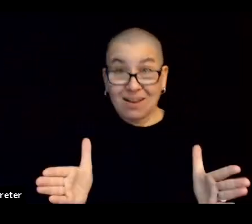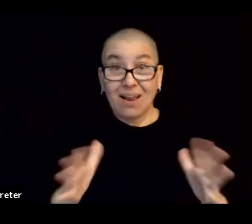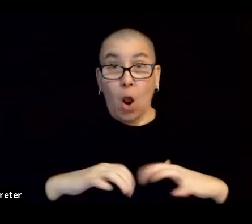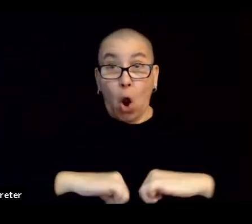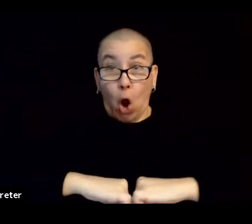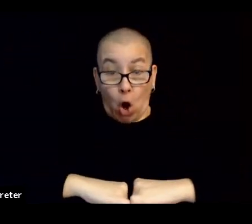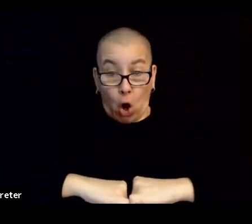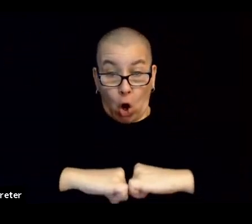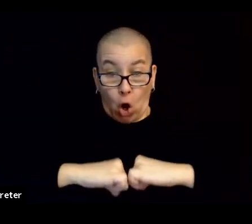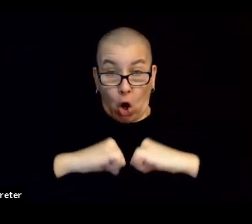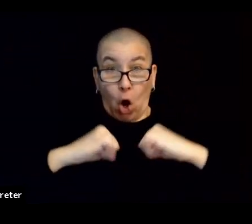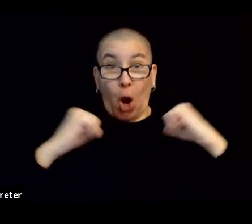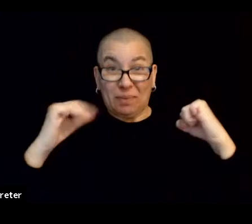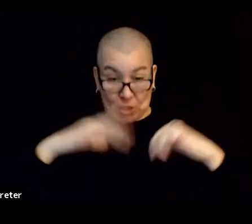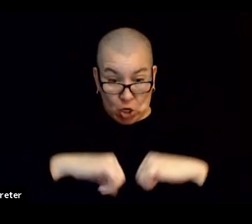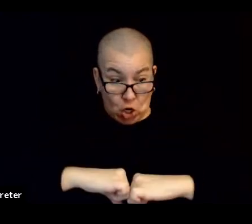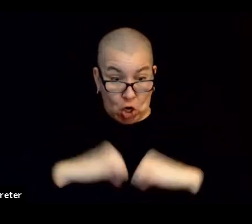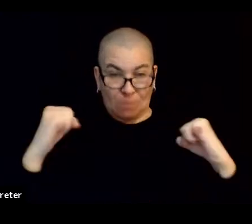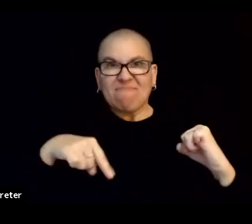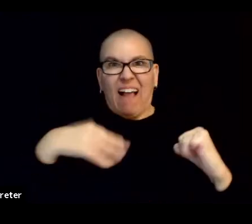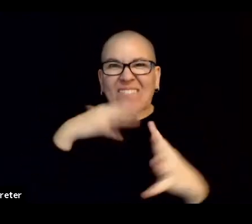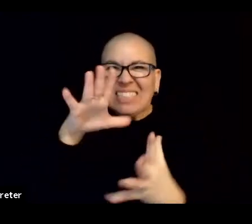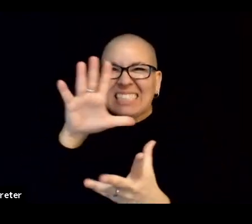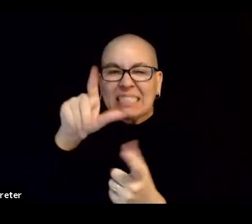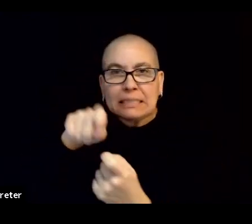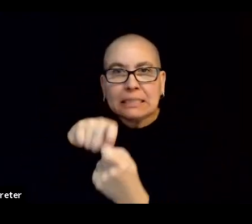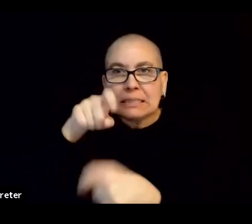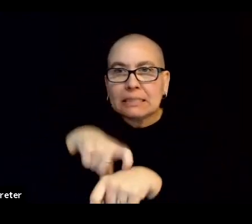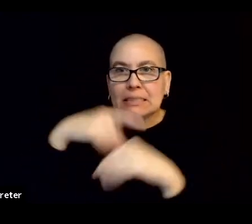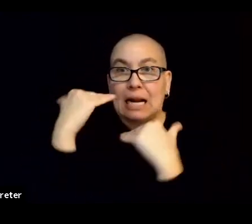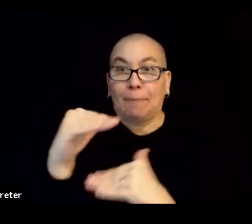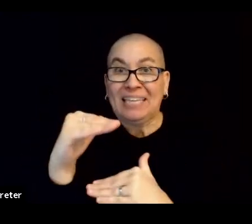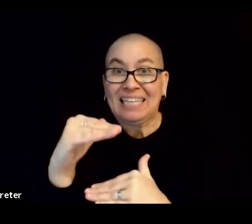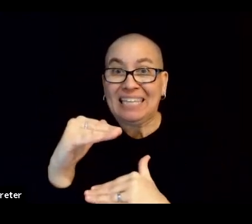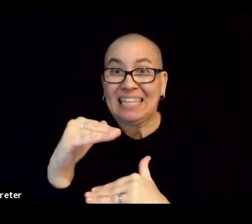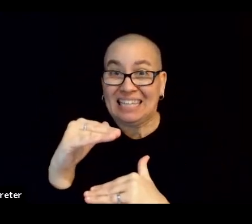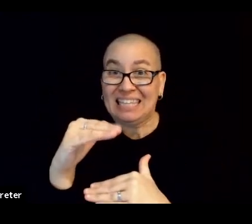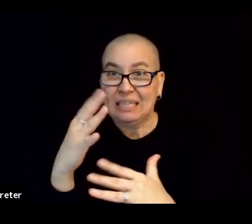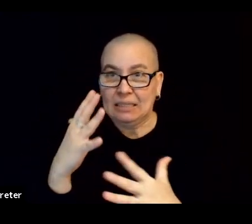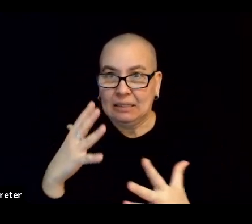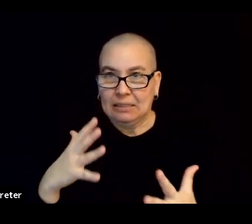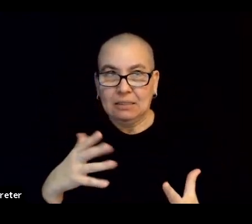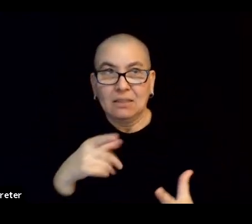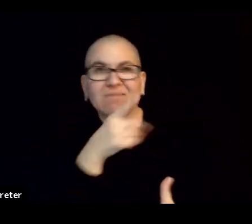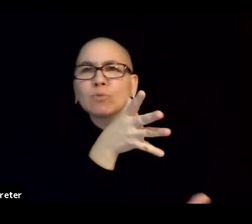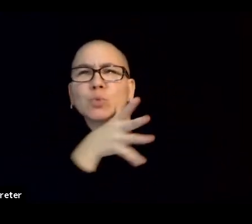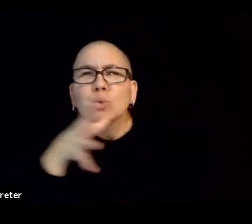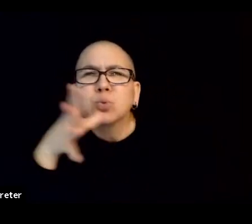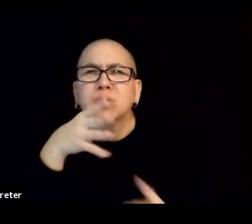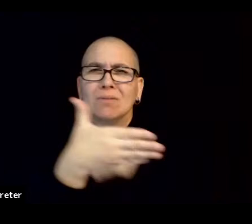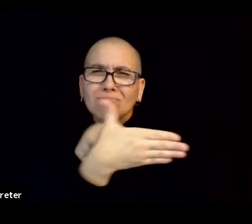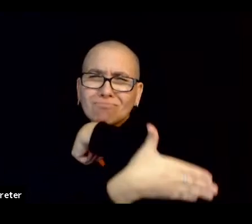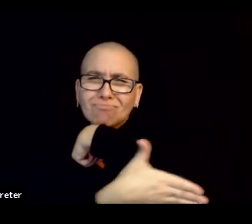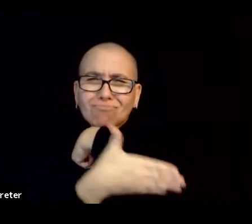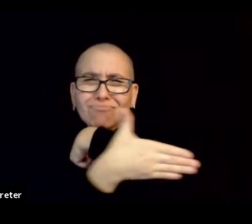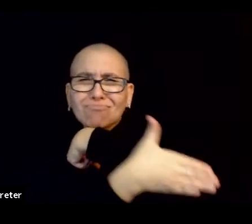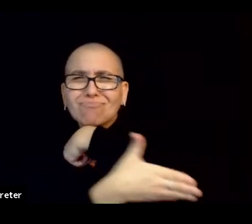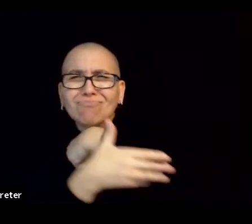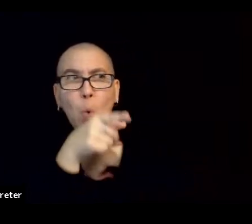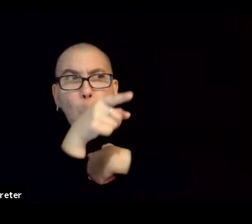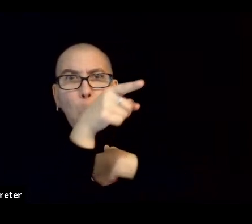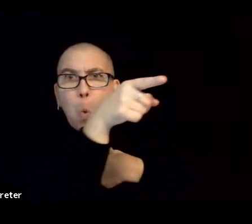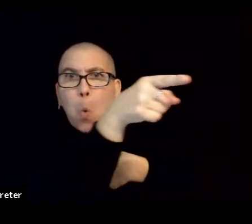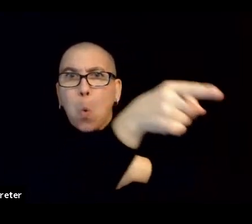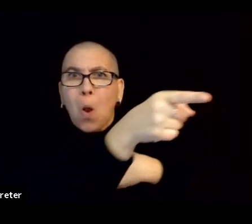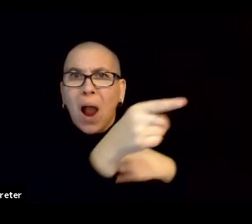those providers in areas, remoter areas, by being deliberate on that and walking through it when the guidance was